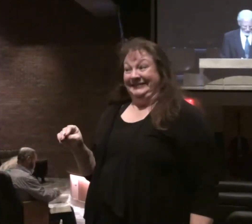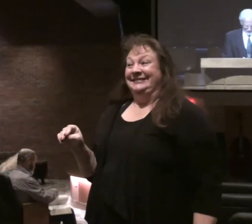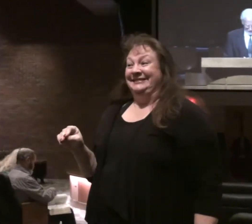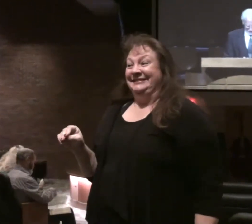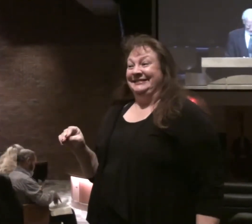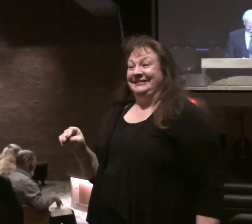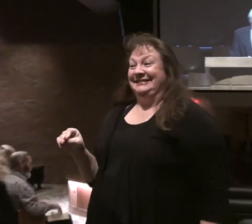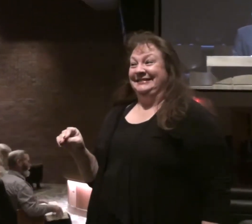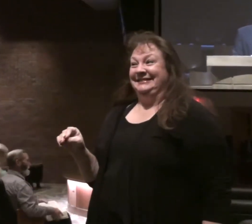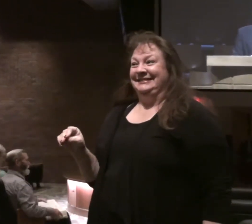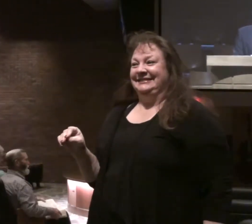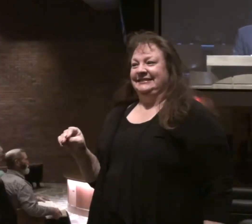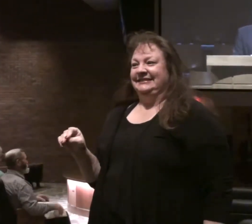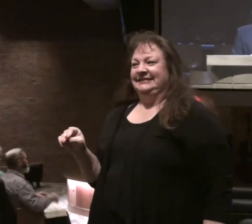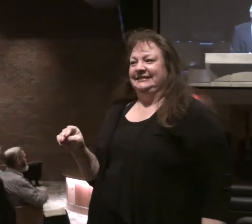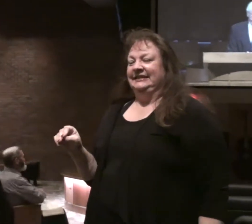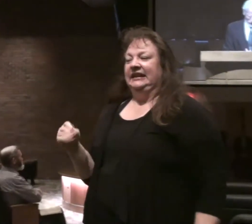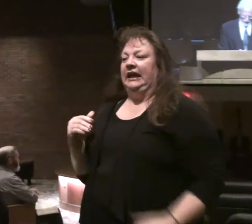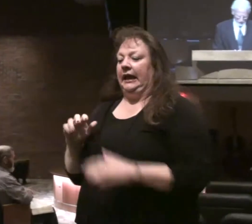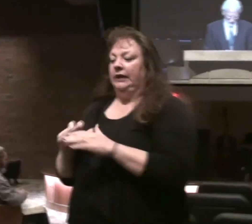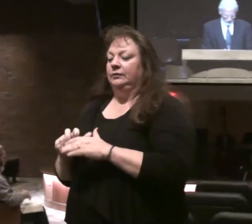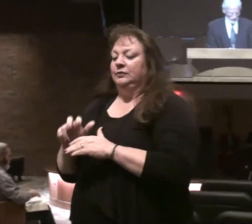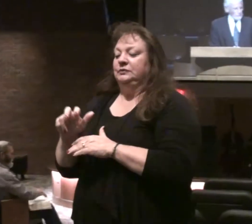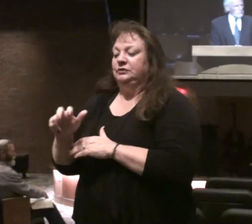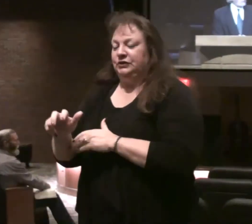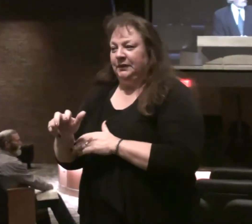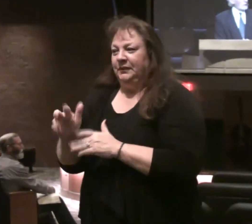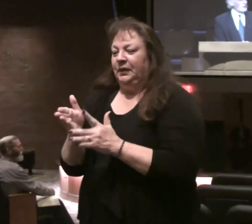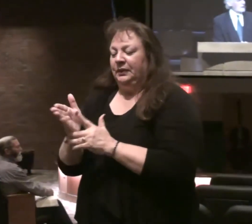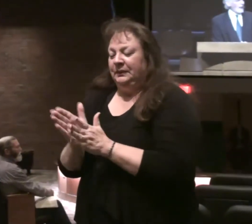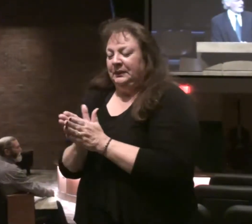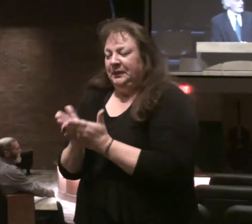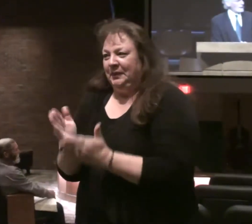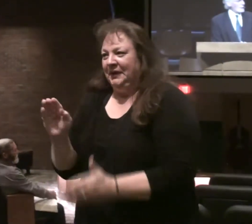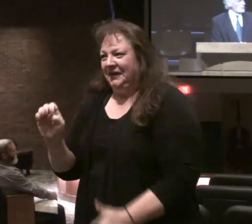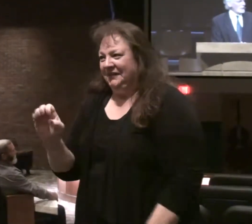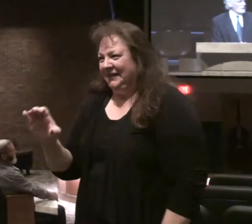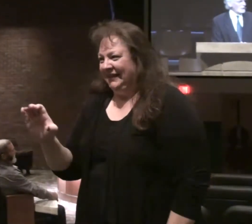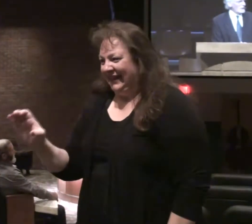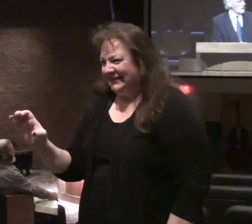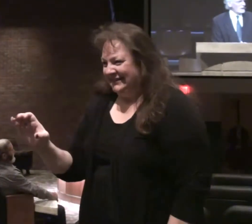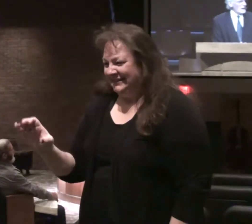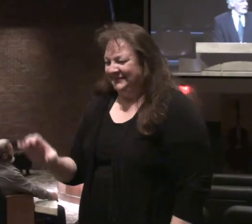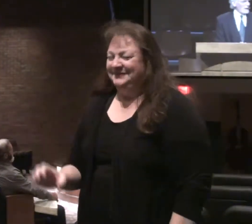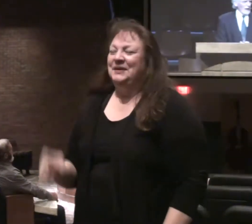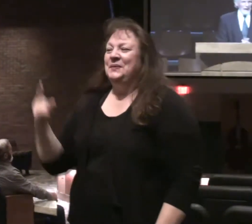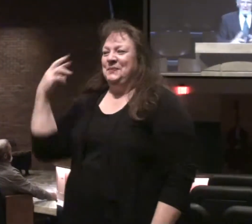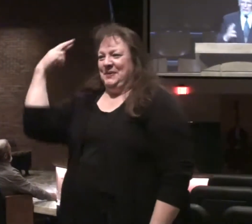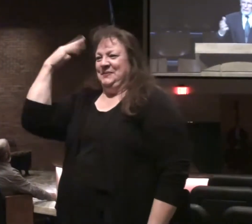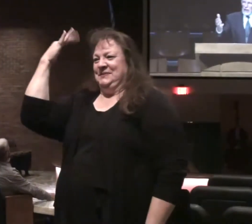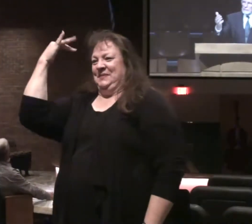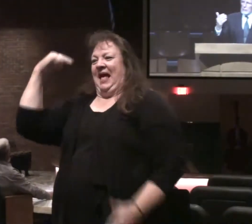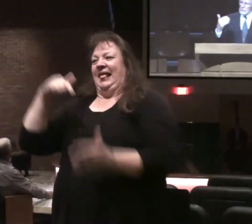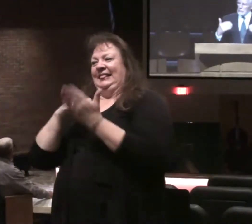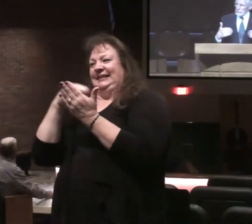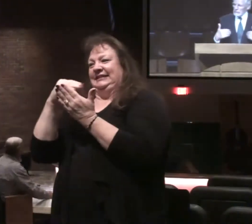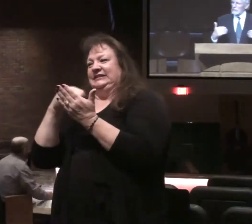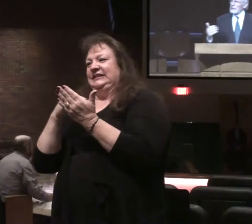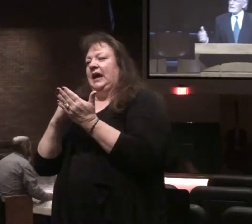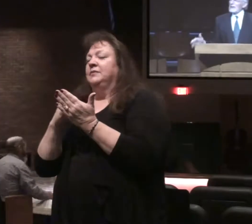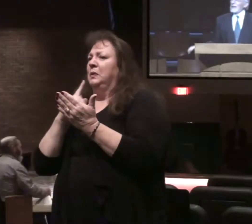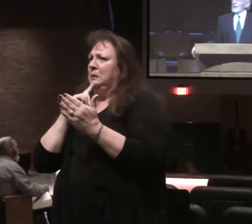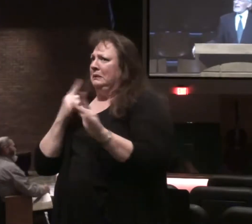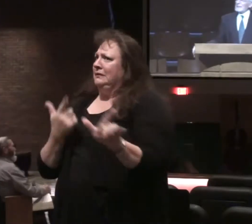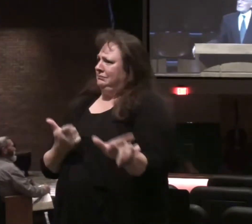and moves us along in our study of the book of Ecclesiastes. One reason that this chapter